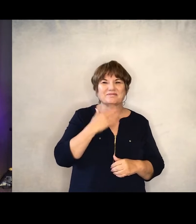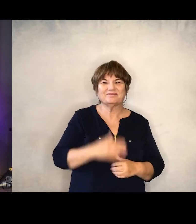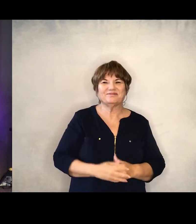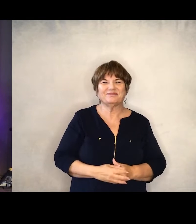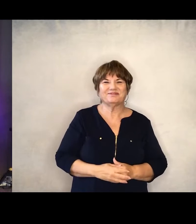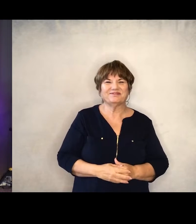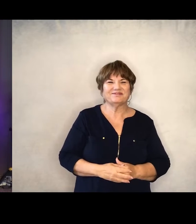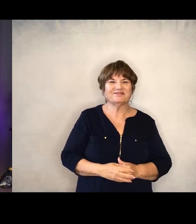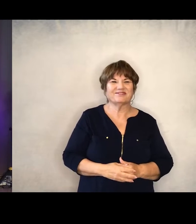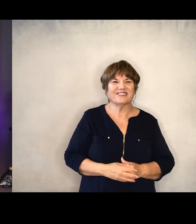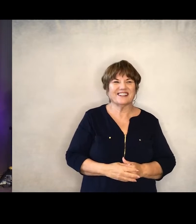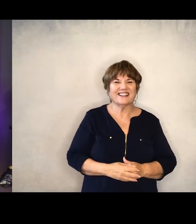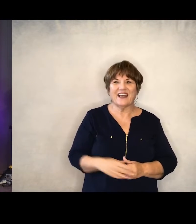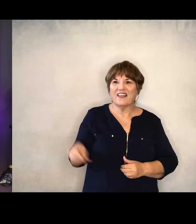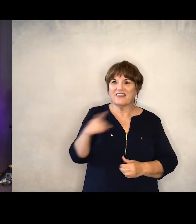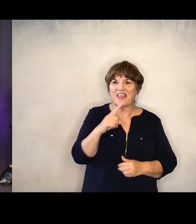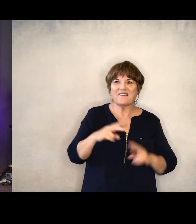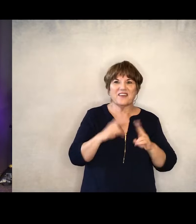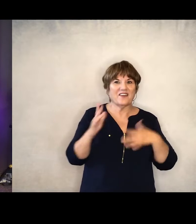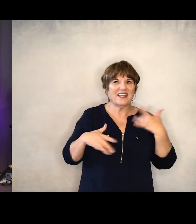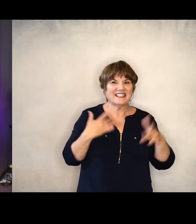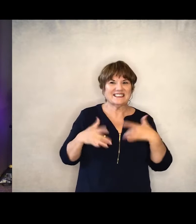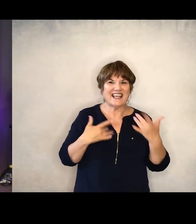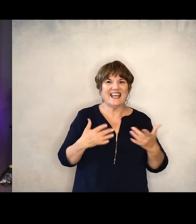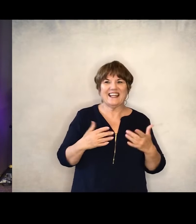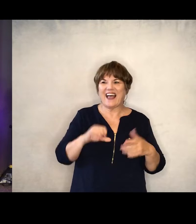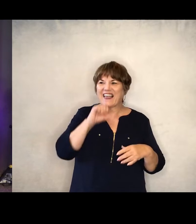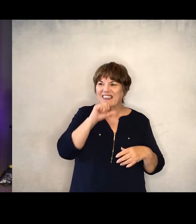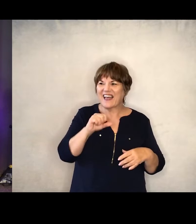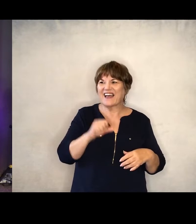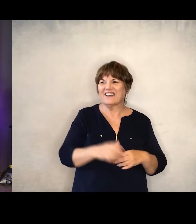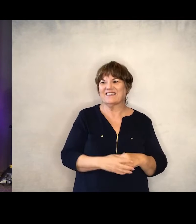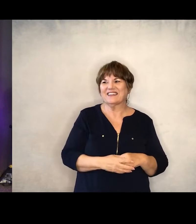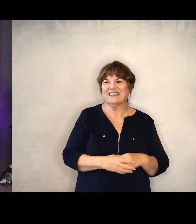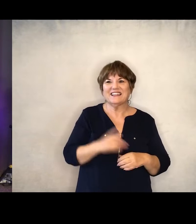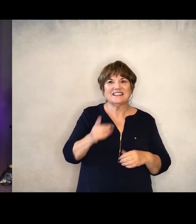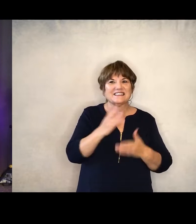The excitement, I love it. Got a couple of them running.